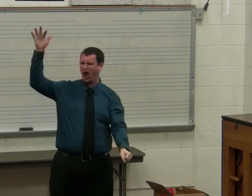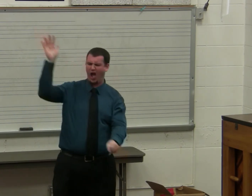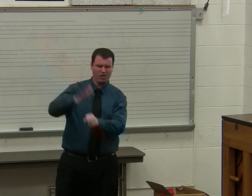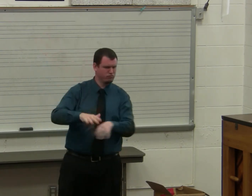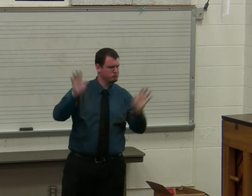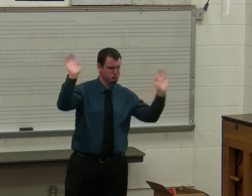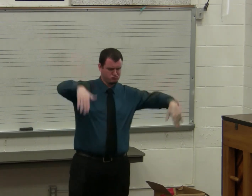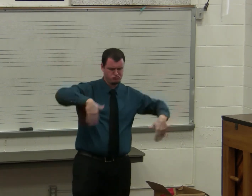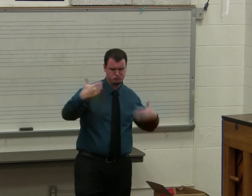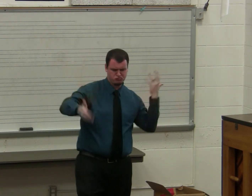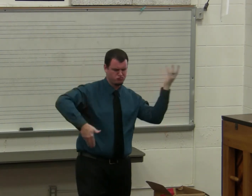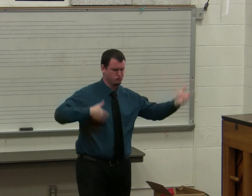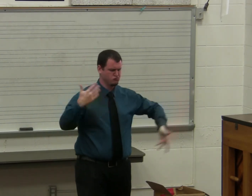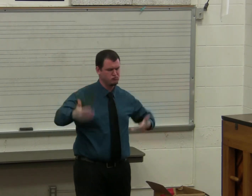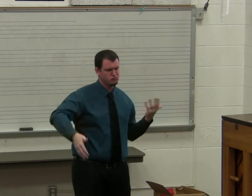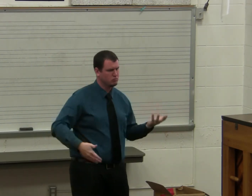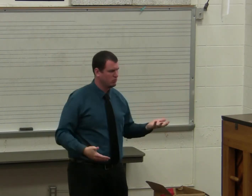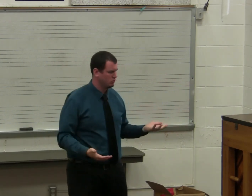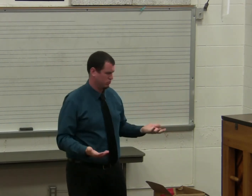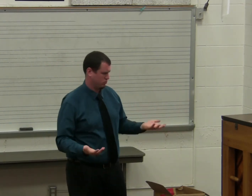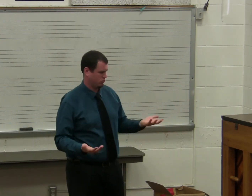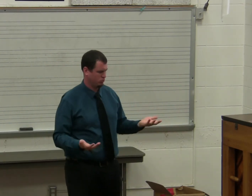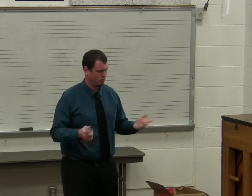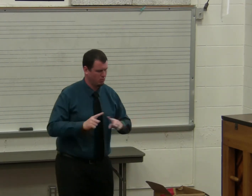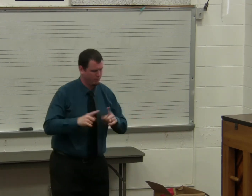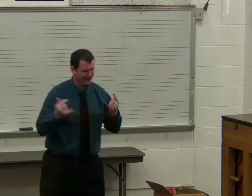angry and blow up at people, and it's fine. We just go on with life.